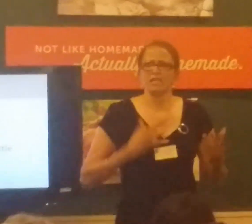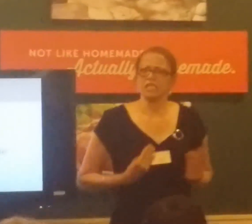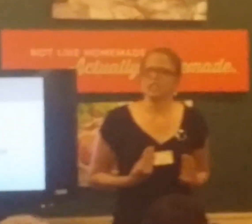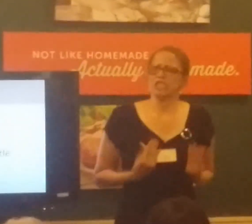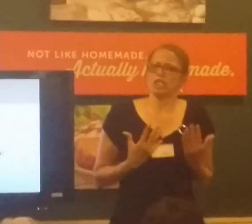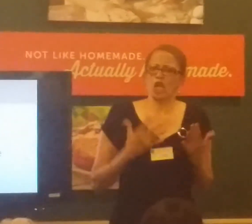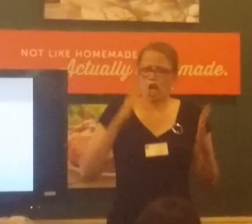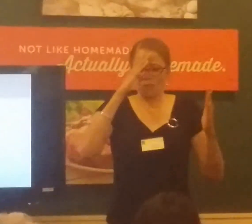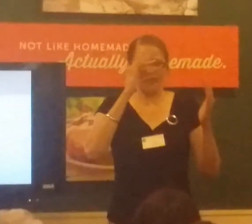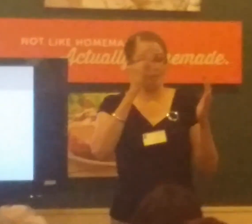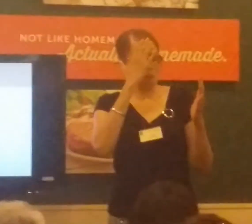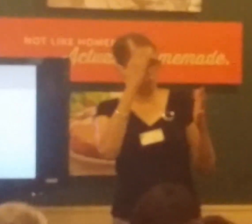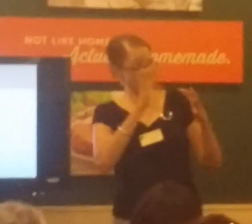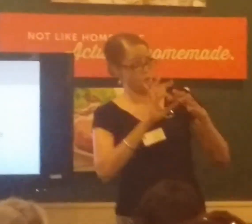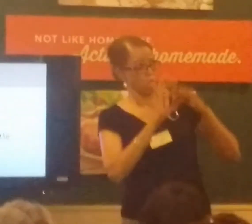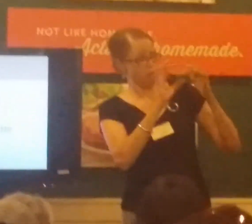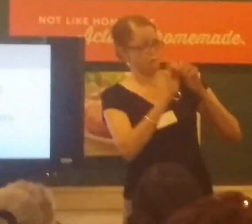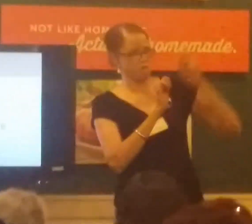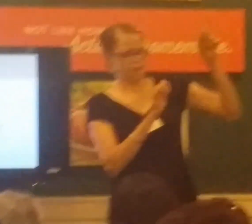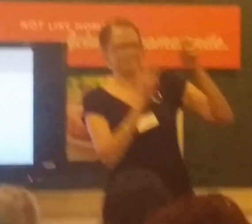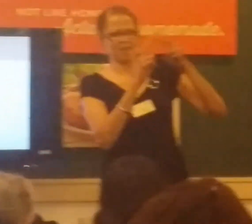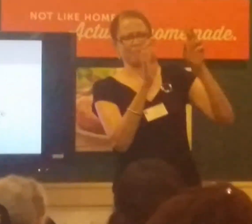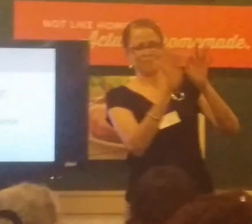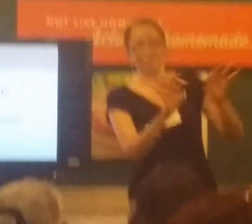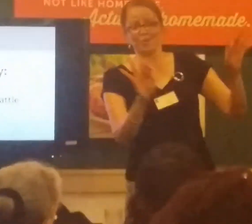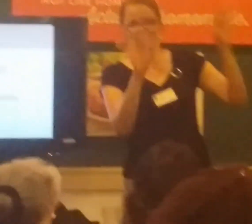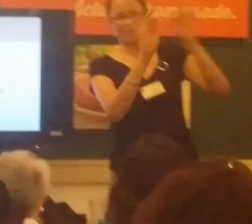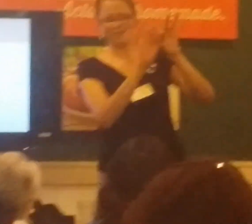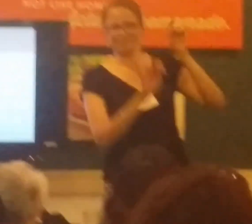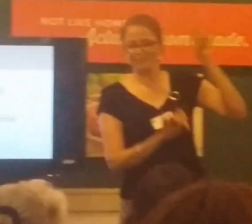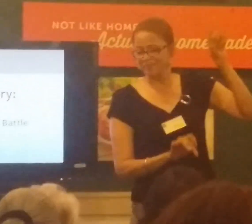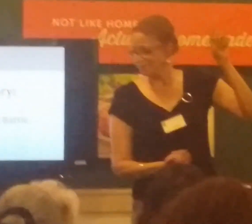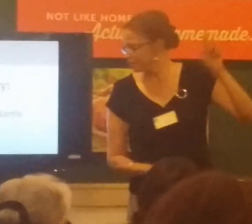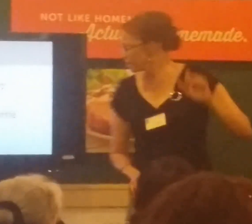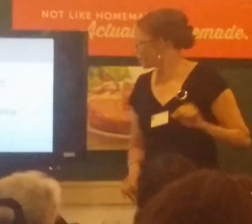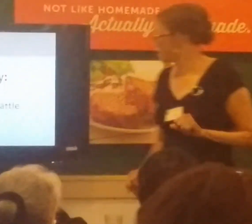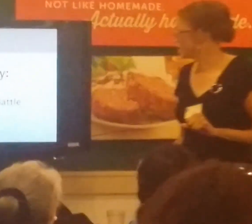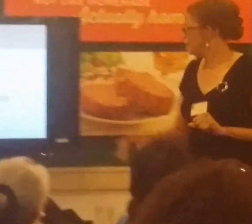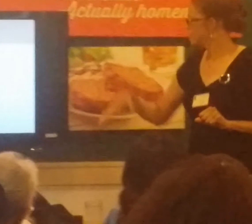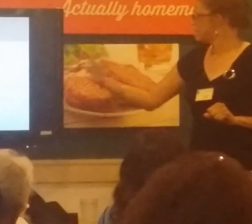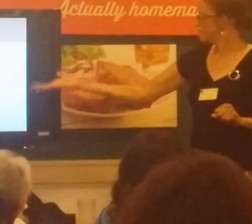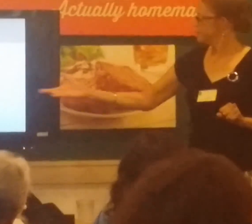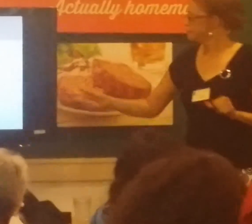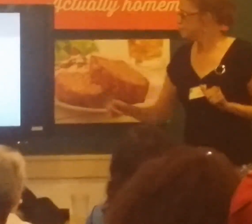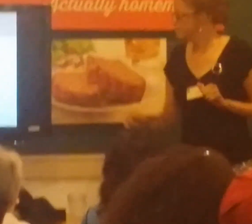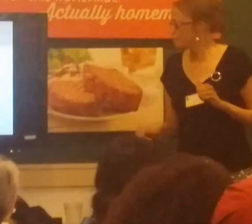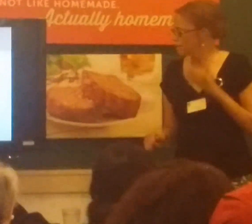And give you some inspiration to think. You need to make sure you have that relationship with God. It's very important.